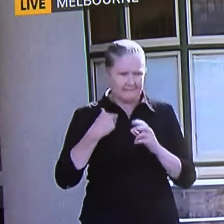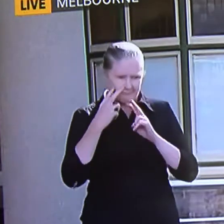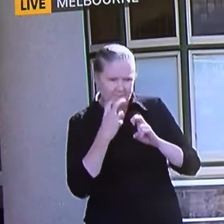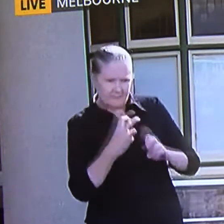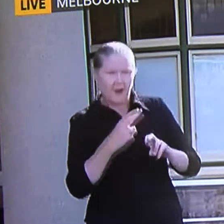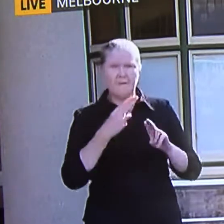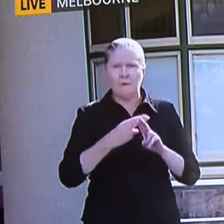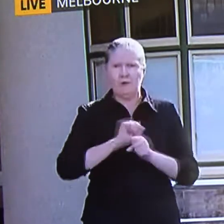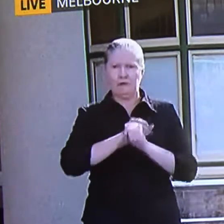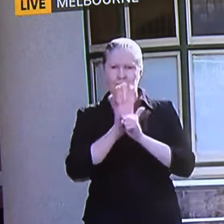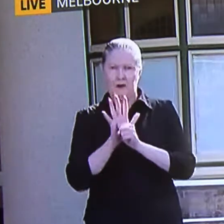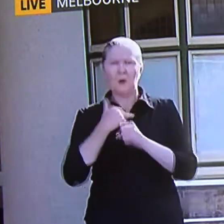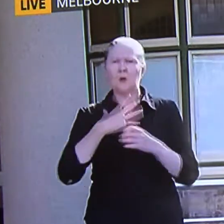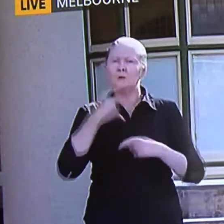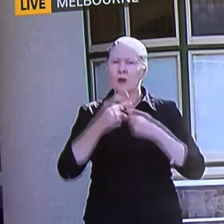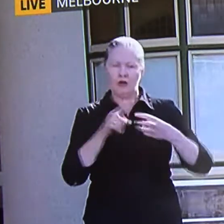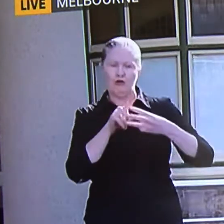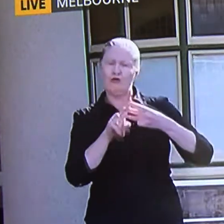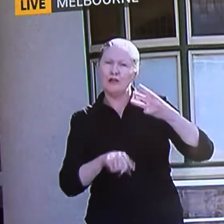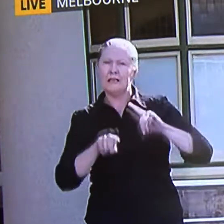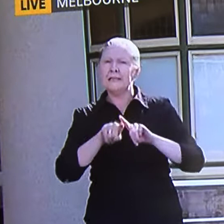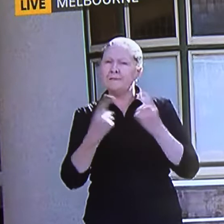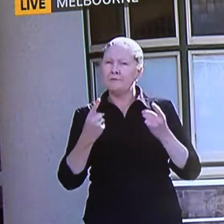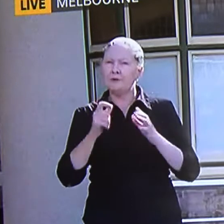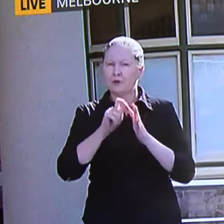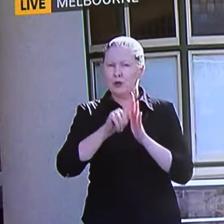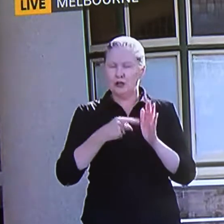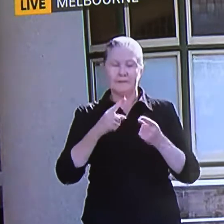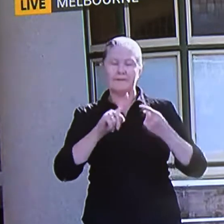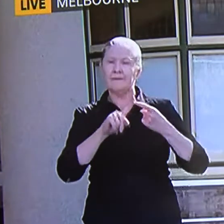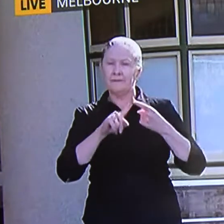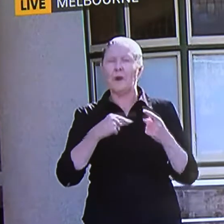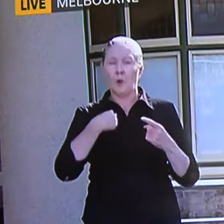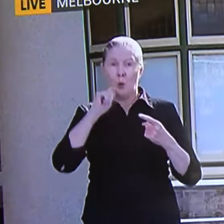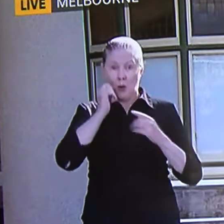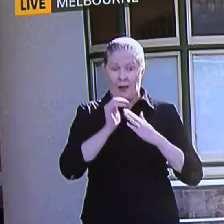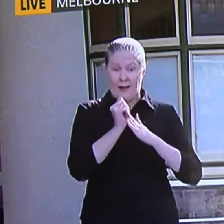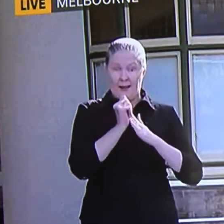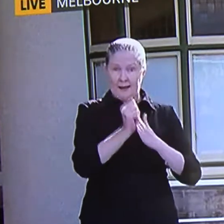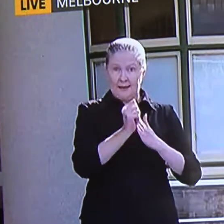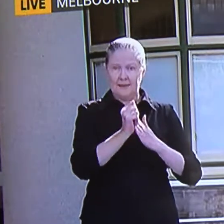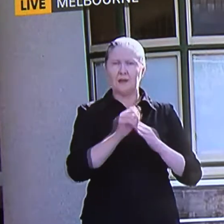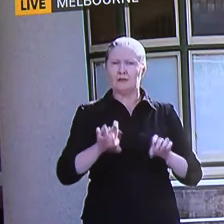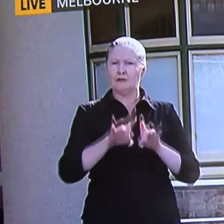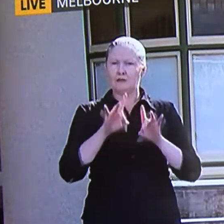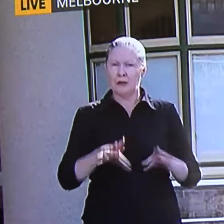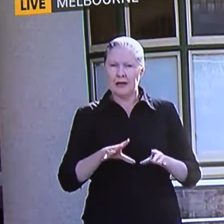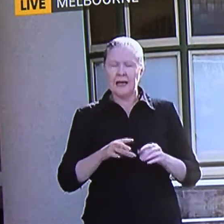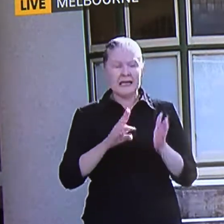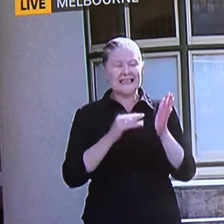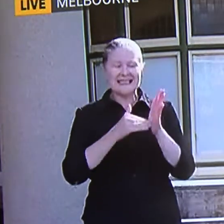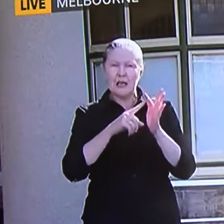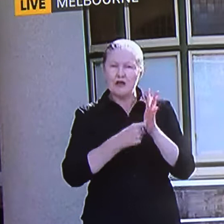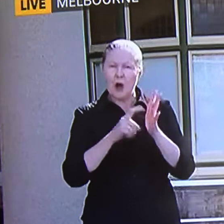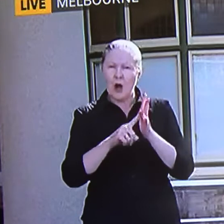just highlight 3 projects of high interest. The first is APRISE will lead a national seroprevalence